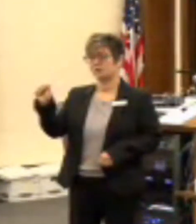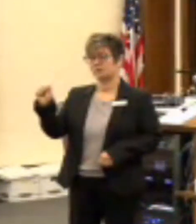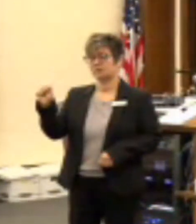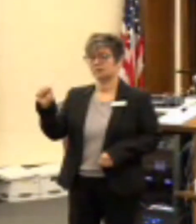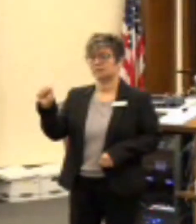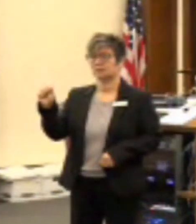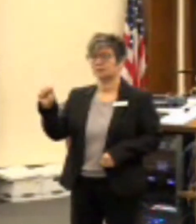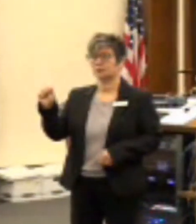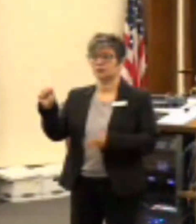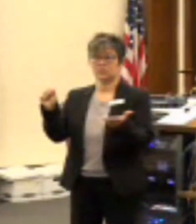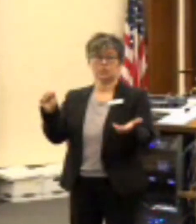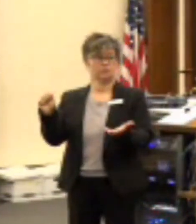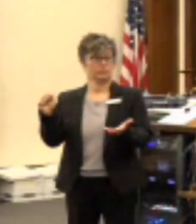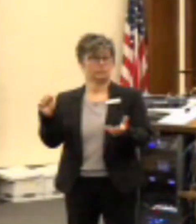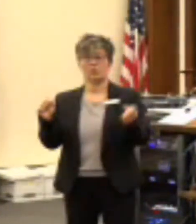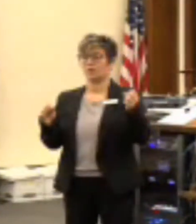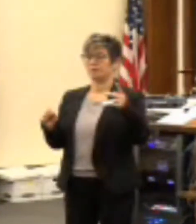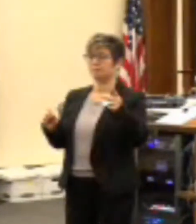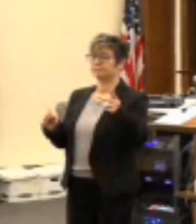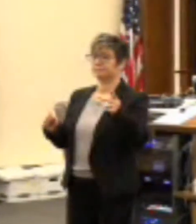She's She's here. okay.